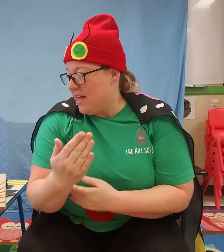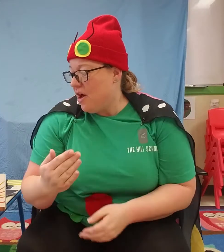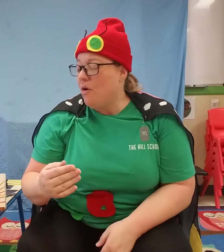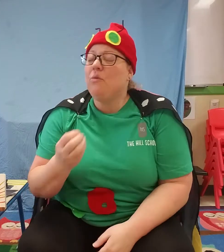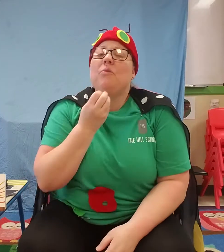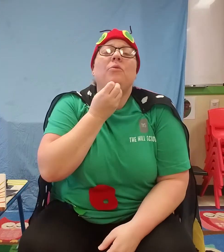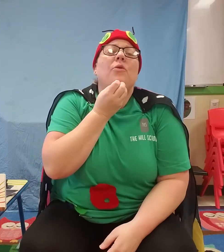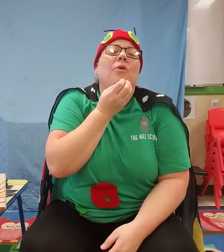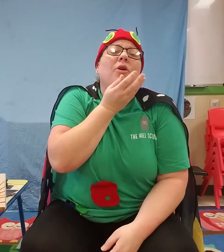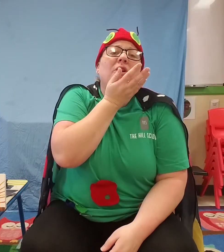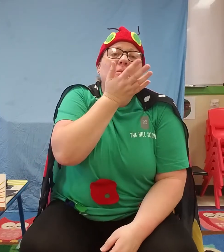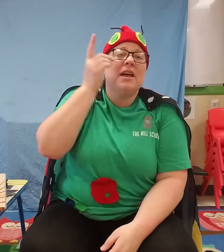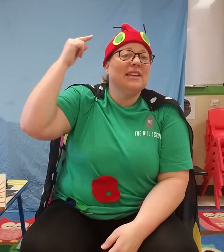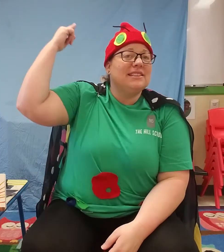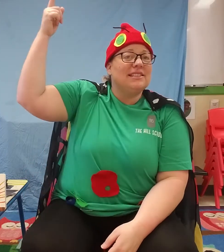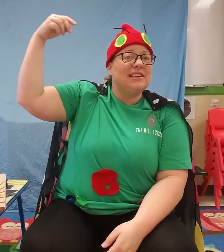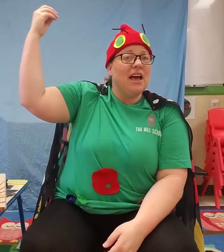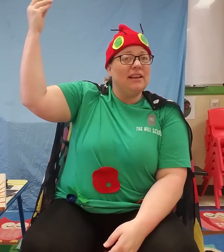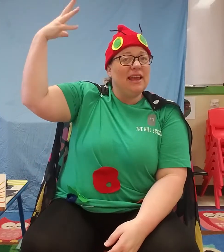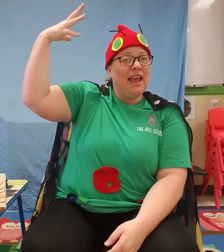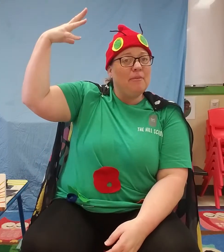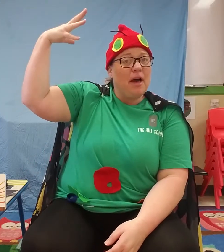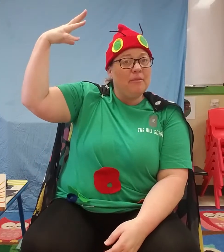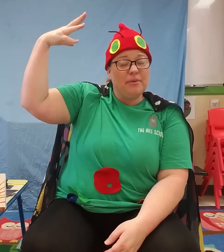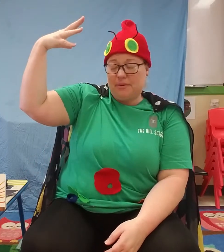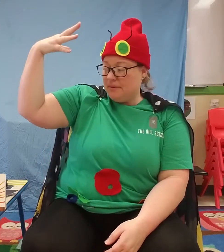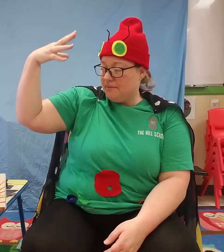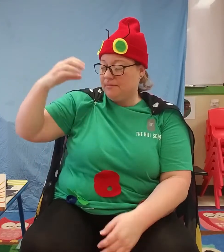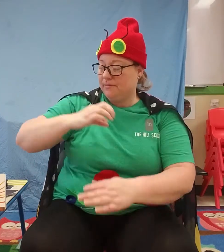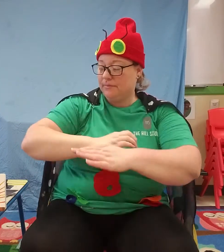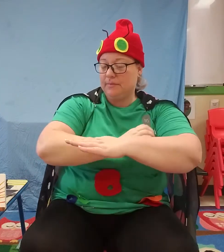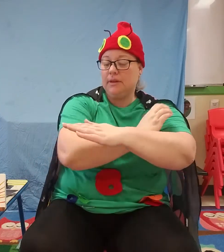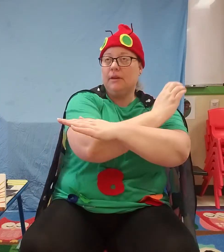a warm sun came up